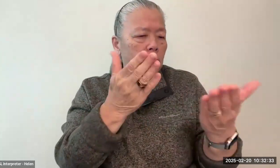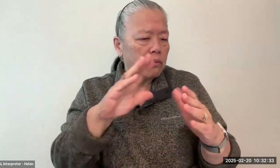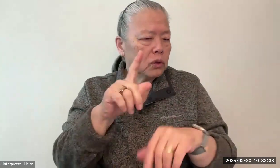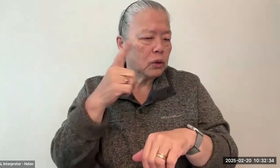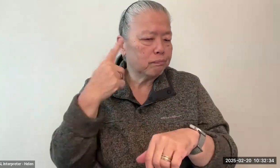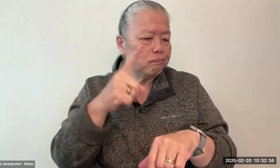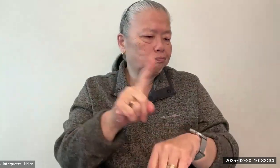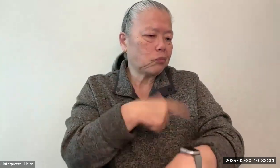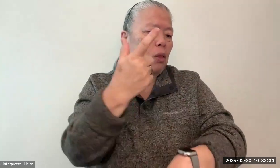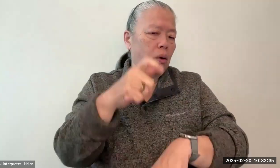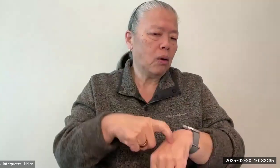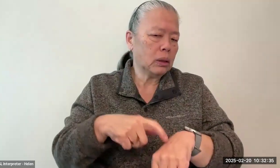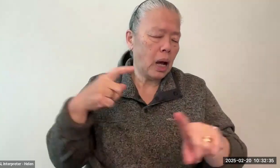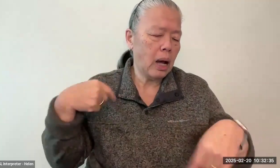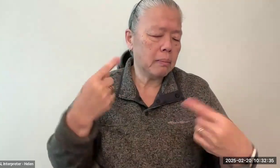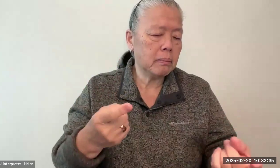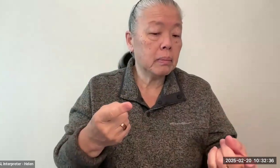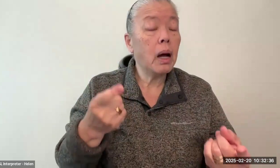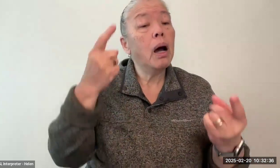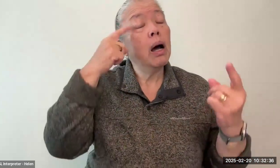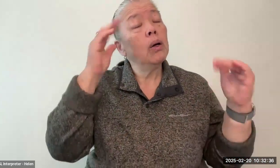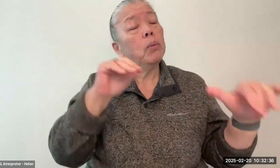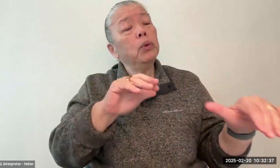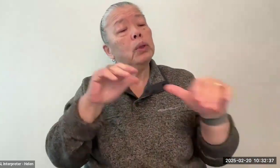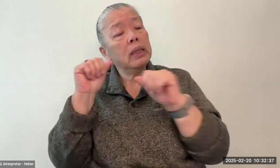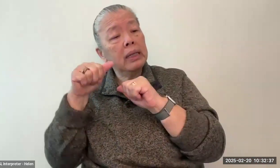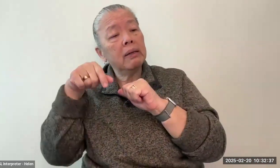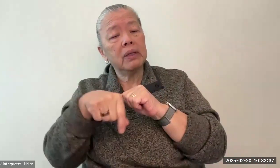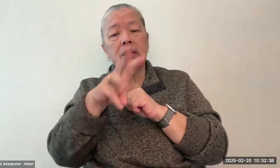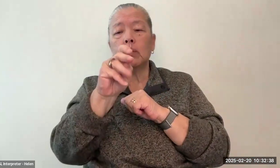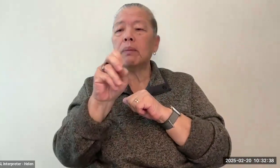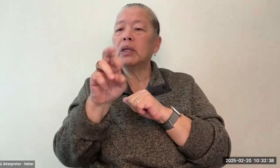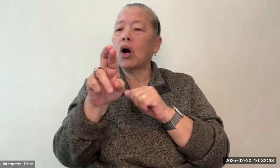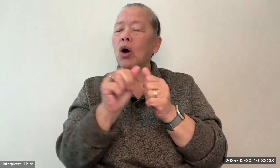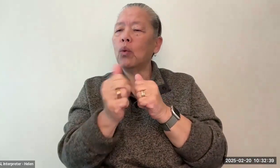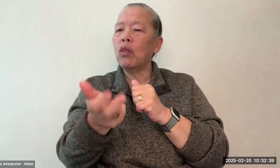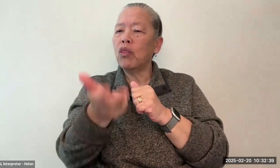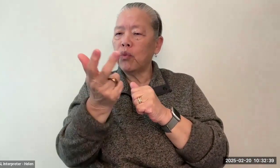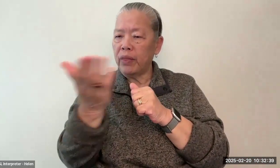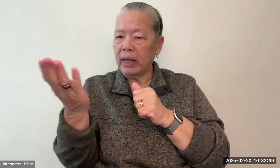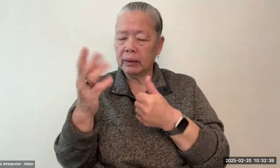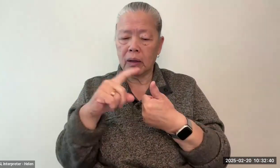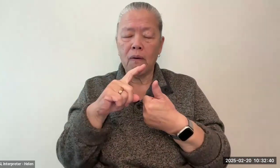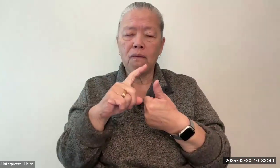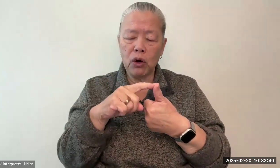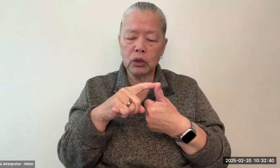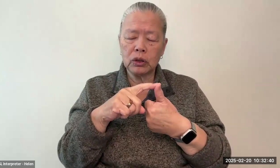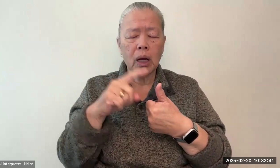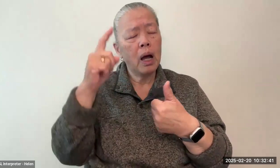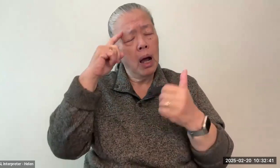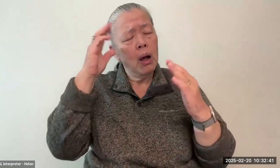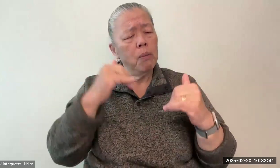I hope you walk away from this webinar with 3 things. First, I hope you walk away assured of the